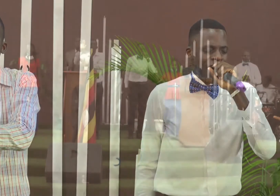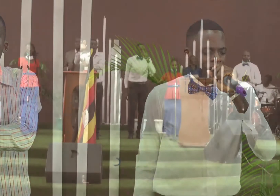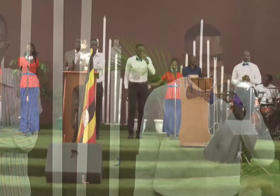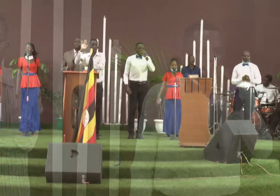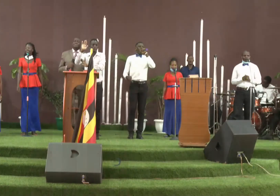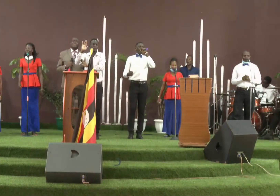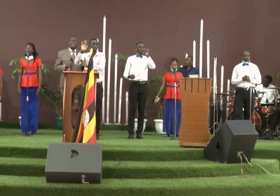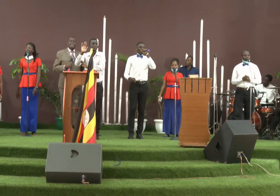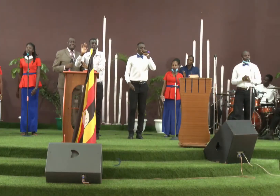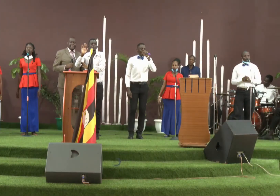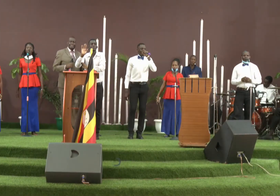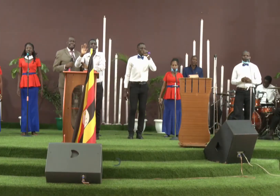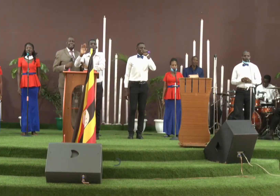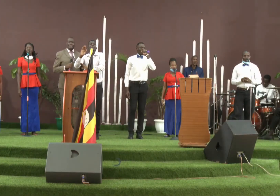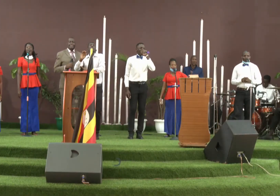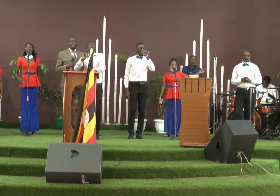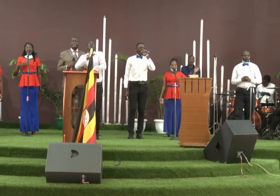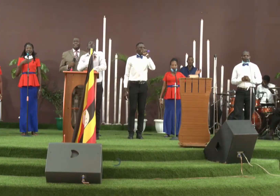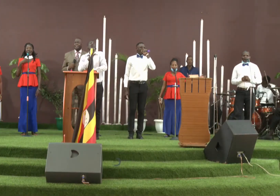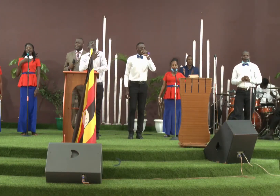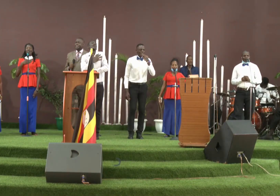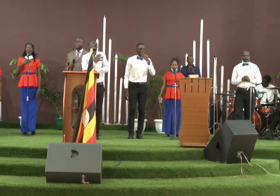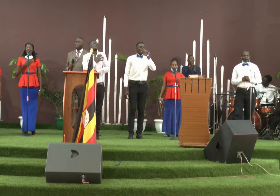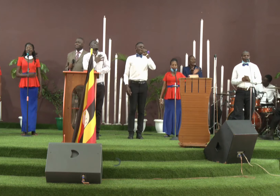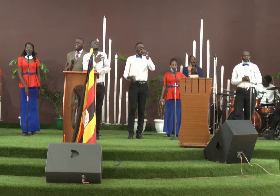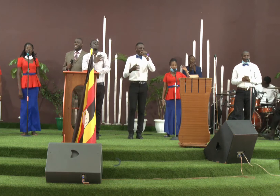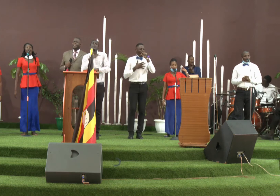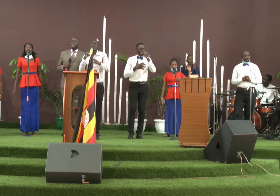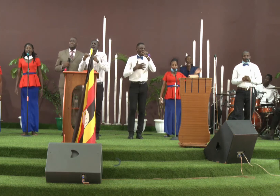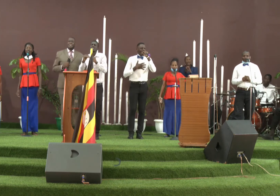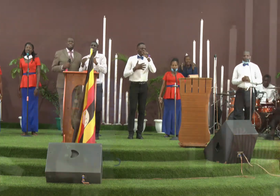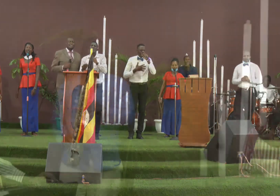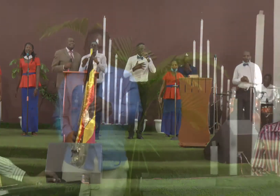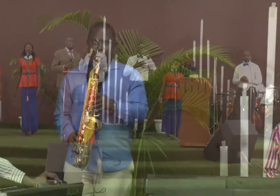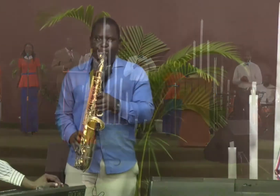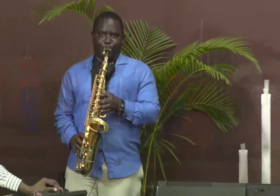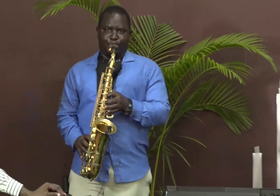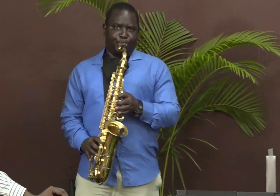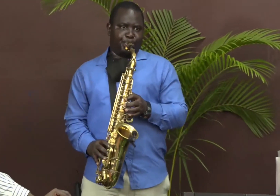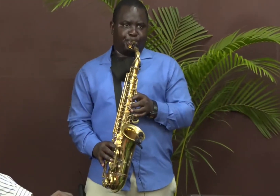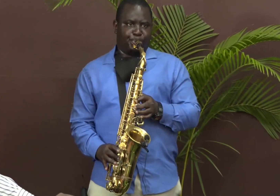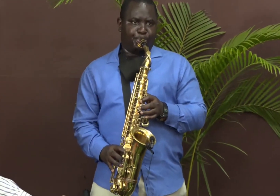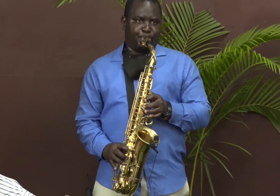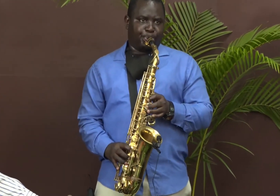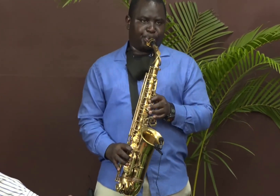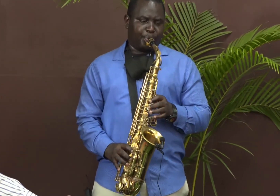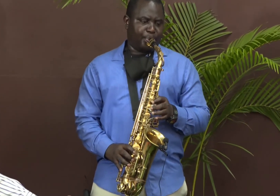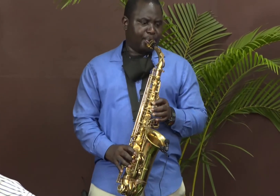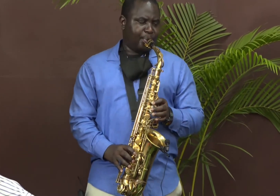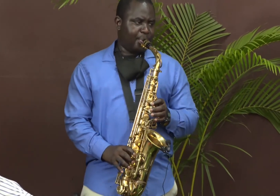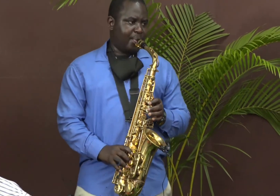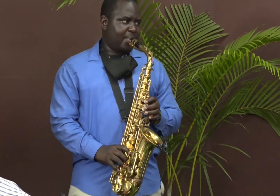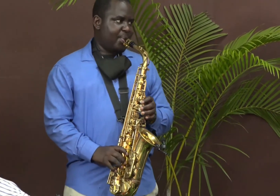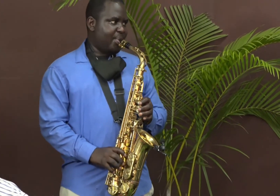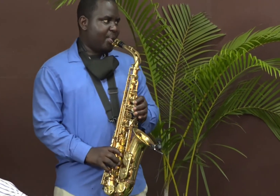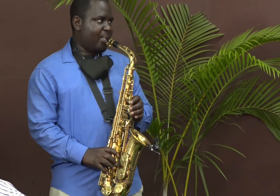Shout it out, I am a child of God. Yes, I am. I am. A child. I am.